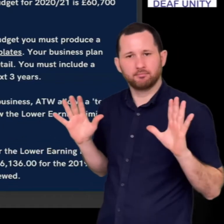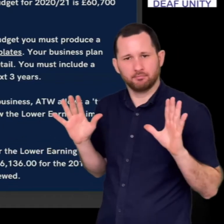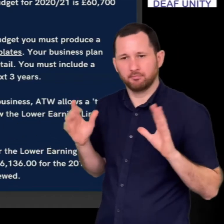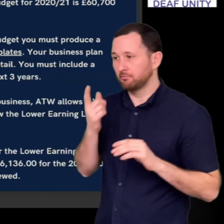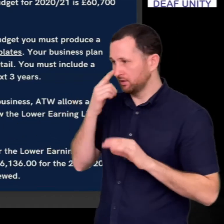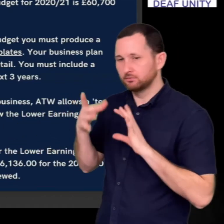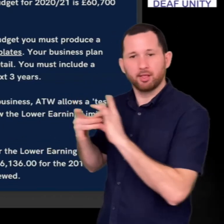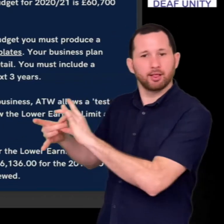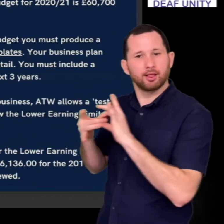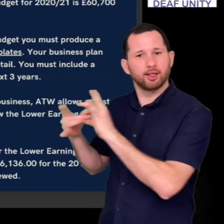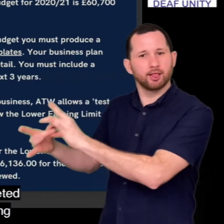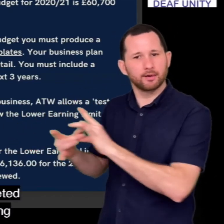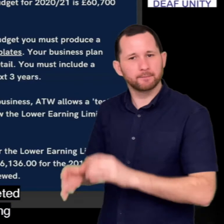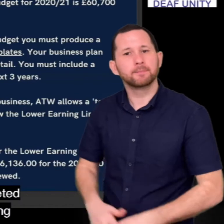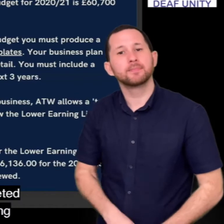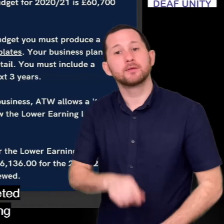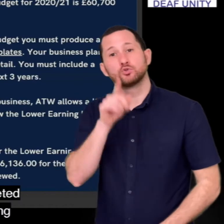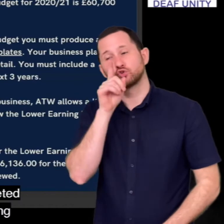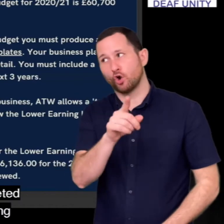yeah. So